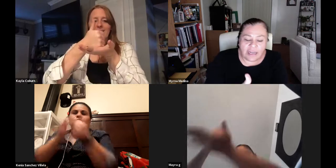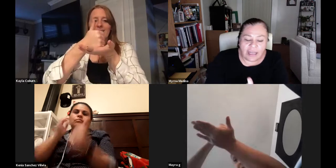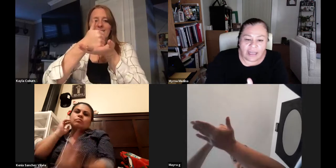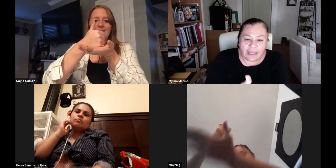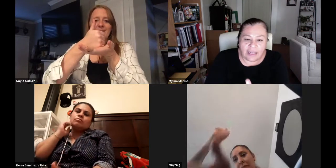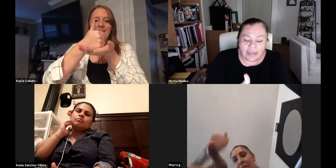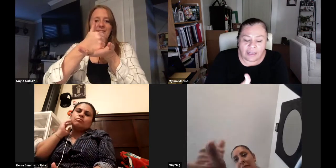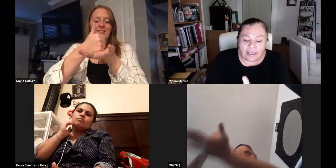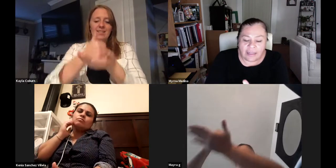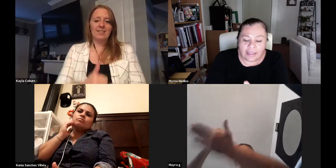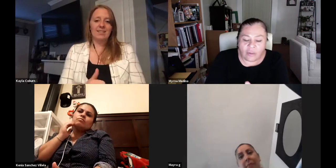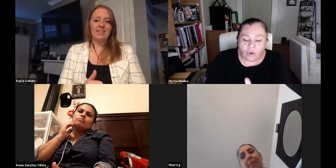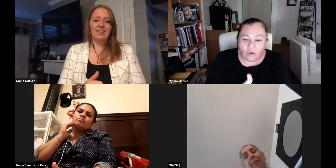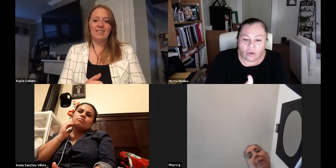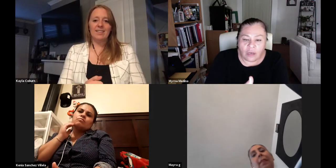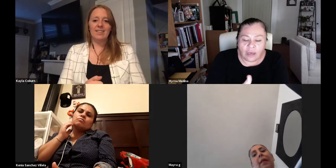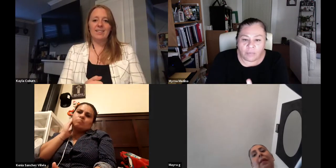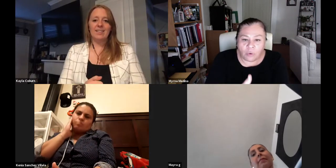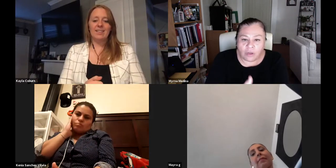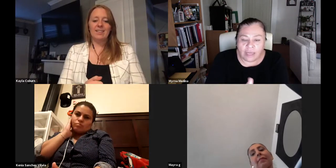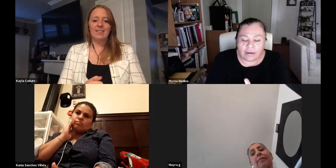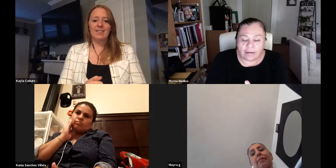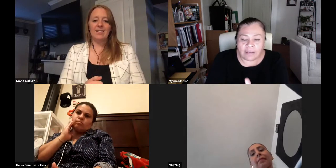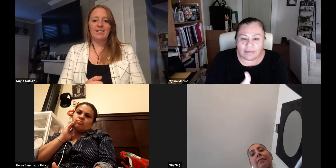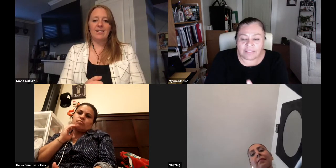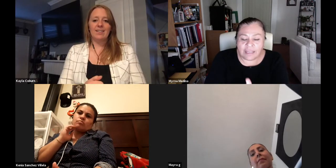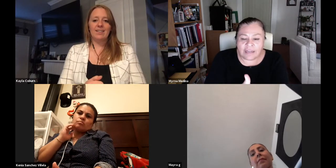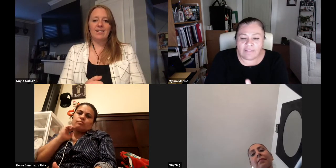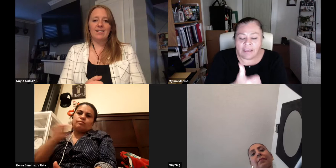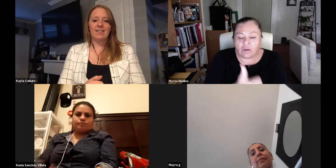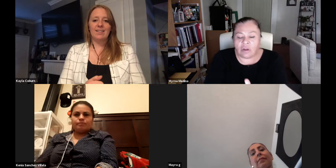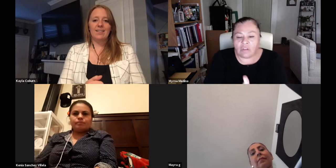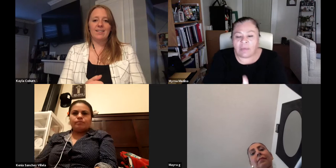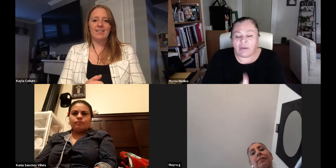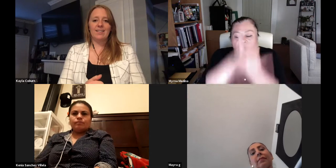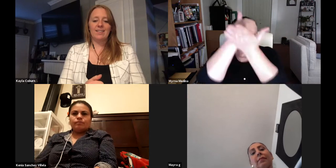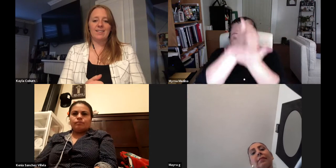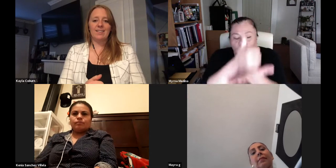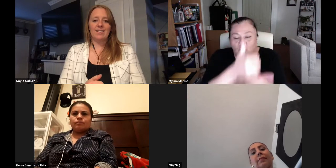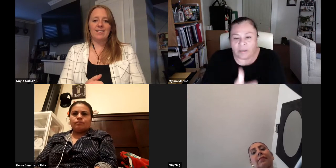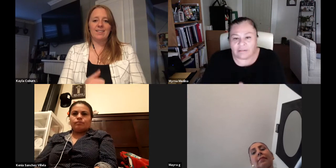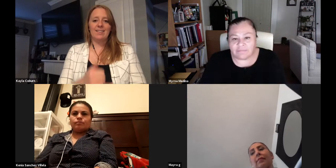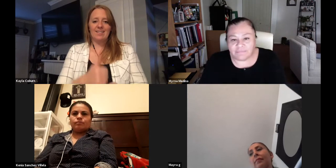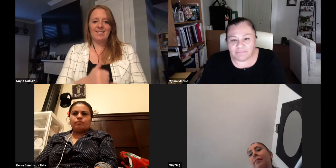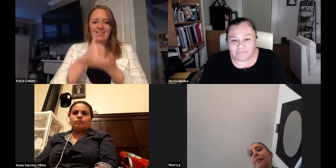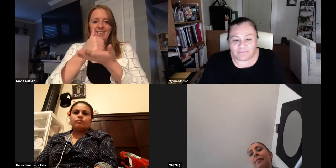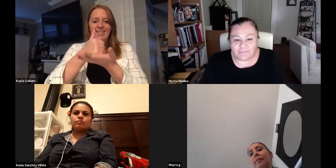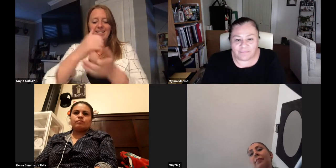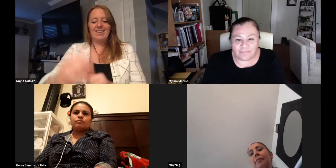tienen el dedo pulgar hacia arriba y con la otra mano y los suben.